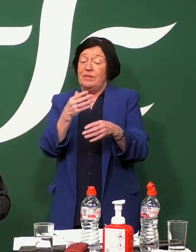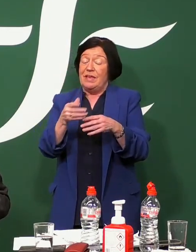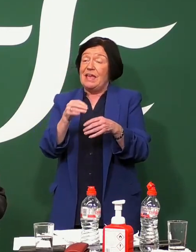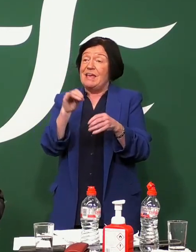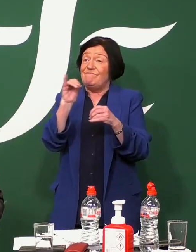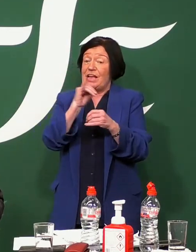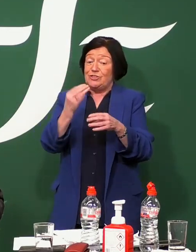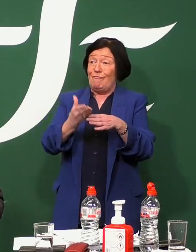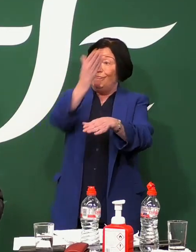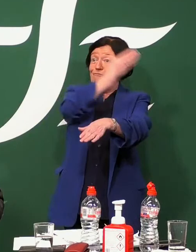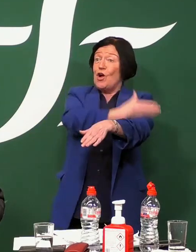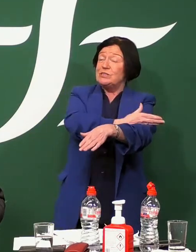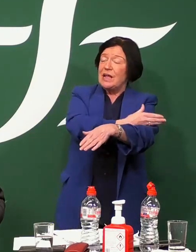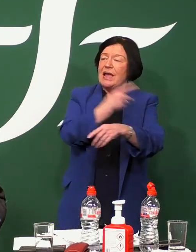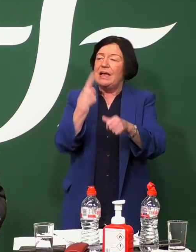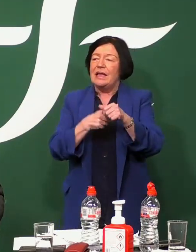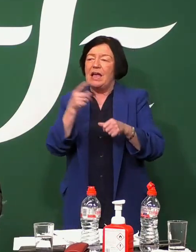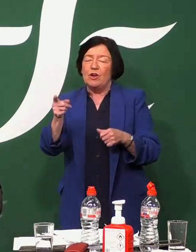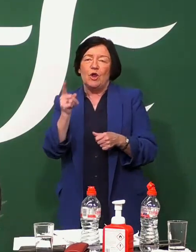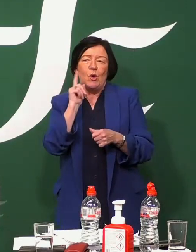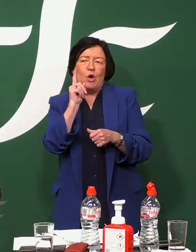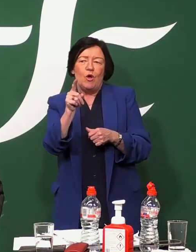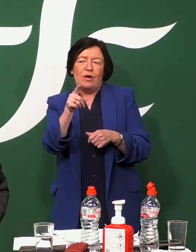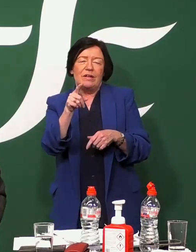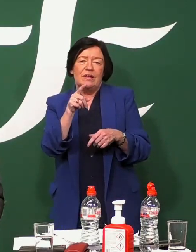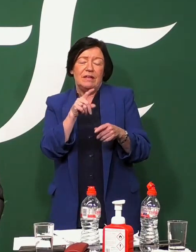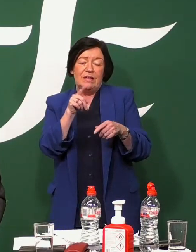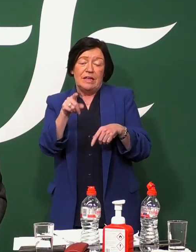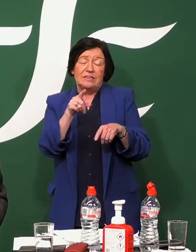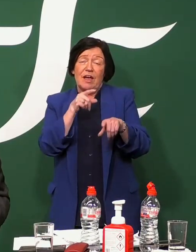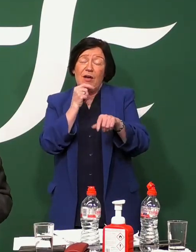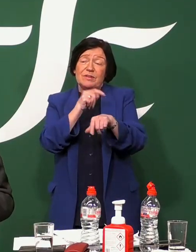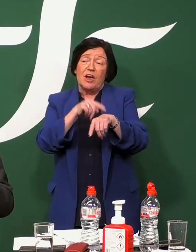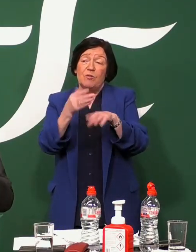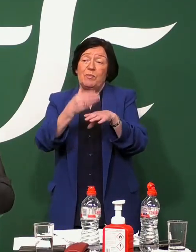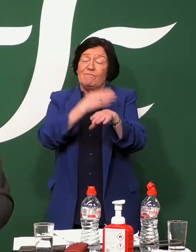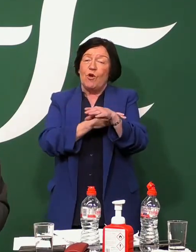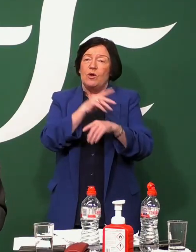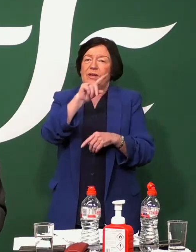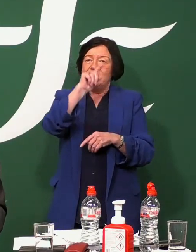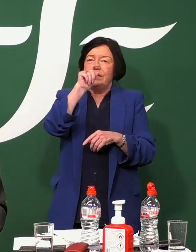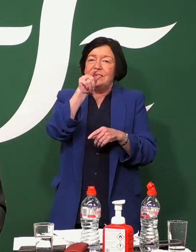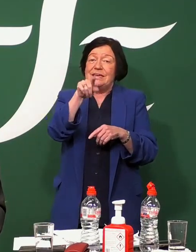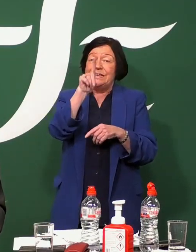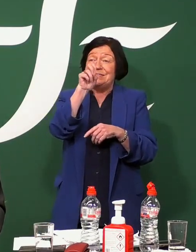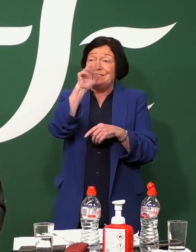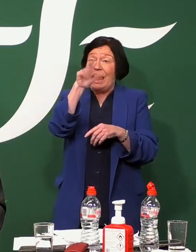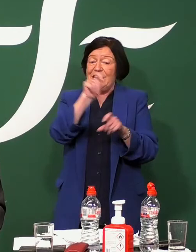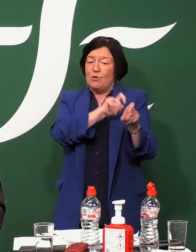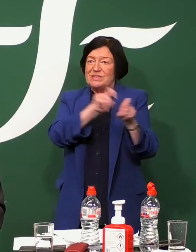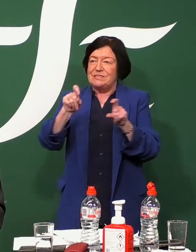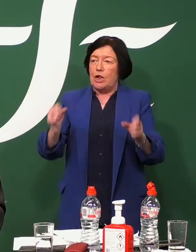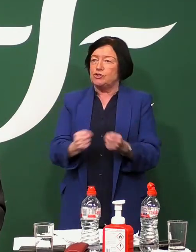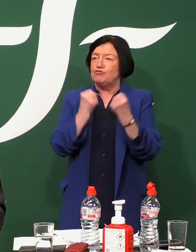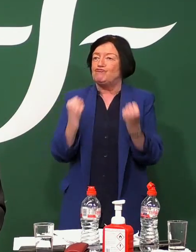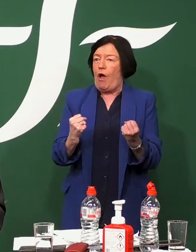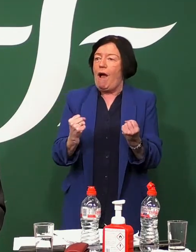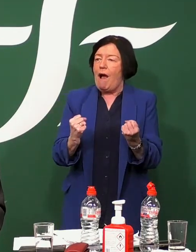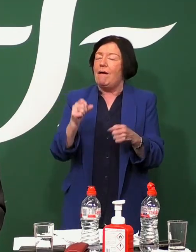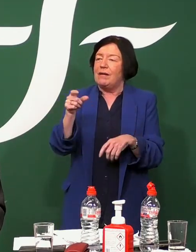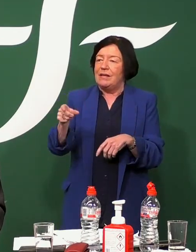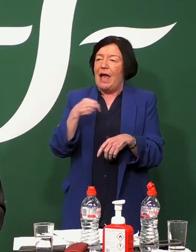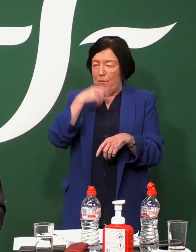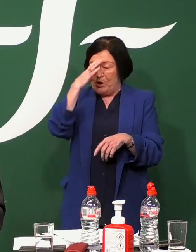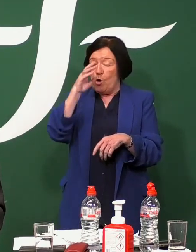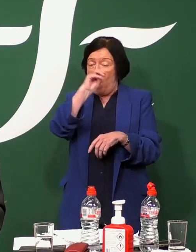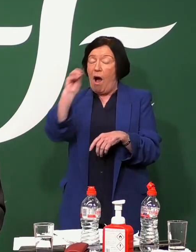The second is, if you look at, you asked for the time period before Christmas, Fergal, when the Delta was still a dominant variant. And what we do know with the Omicron,